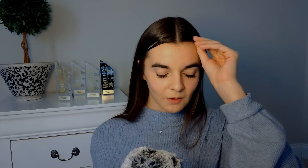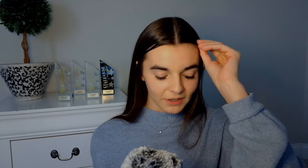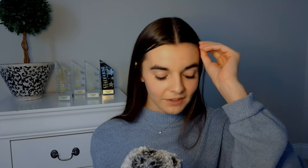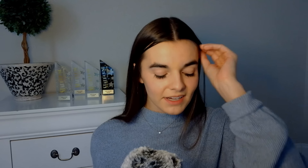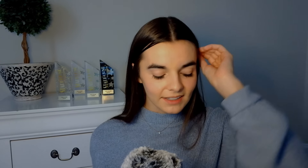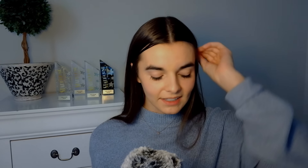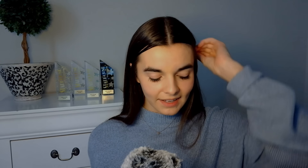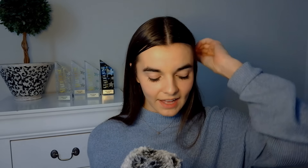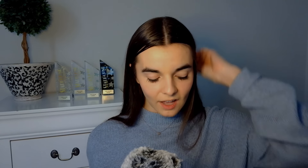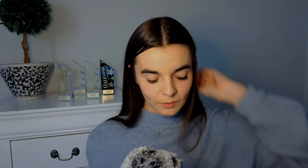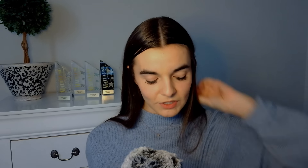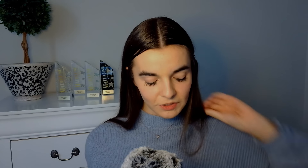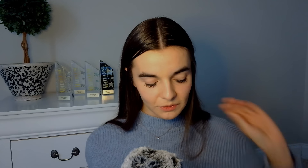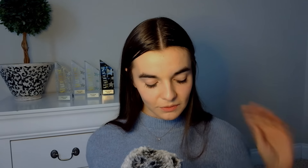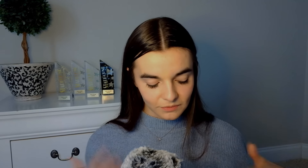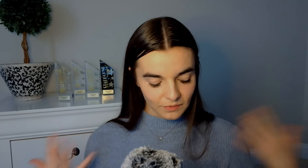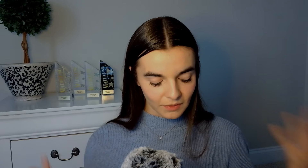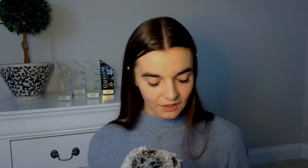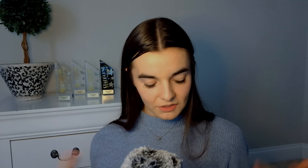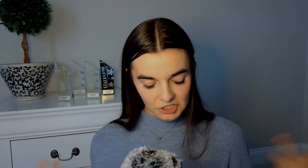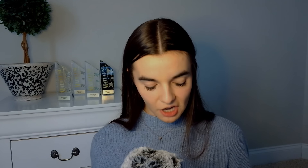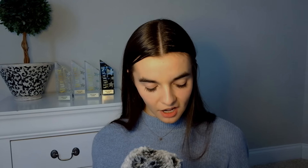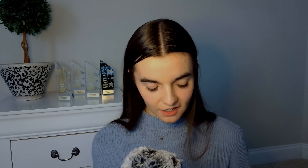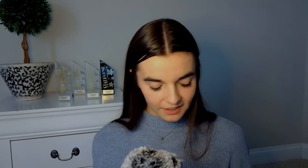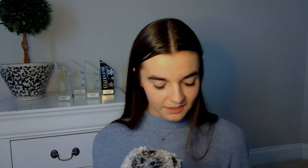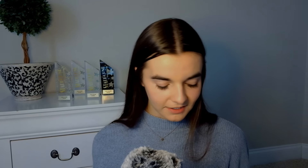word. Helps you talk.